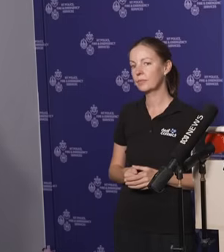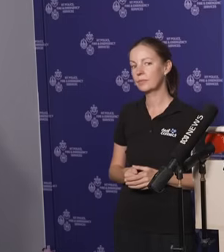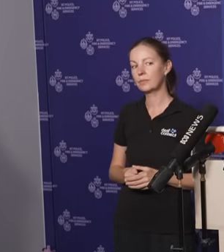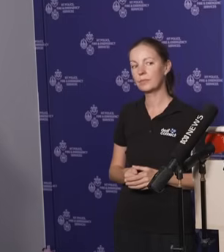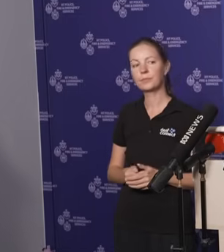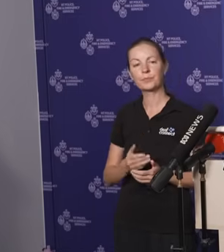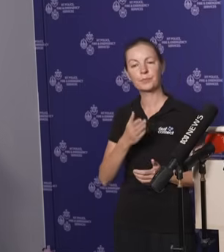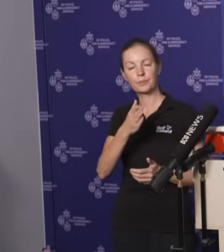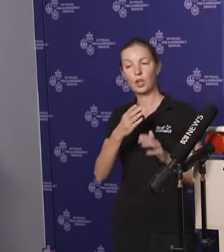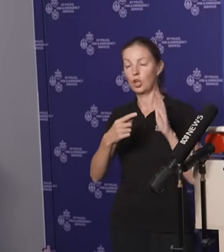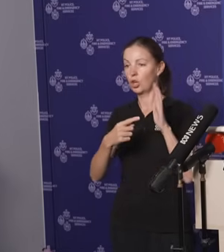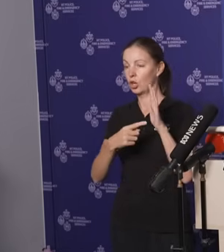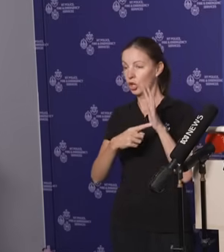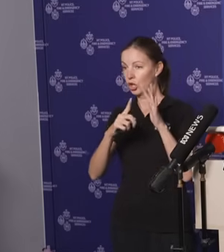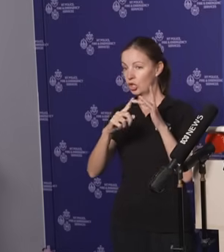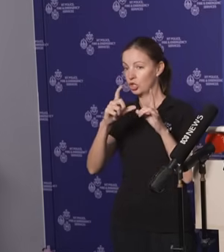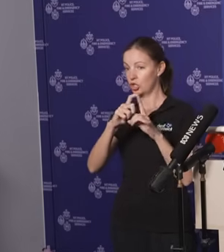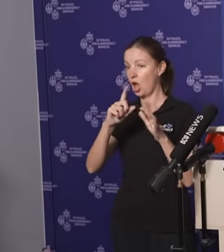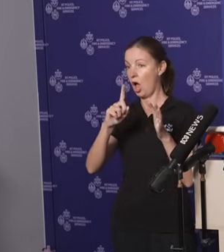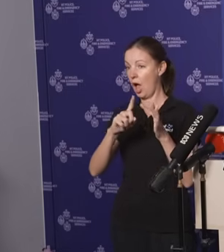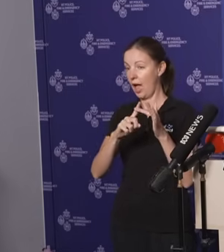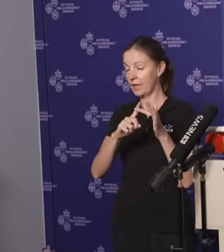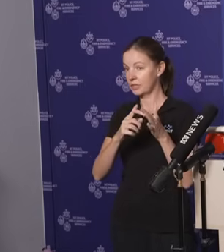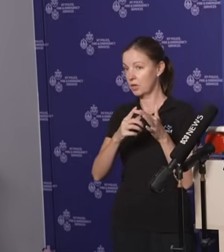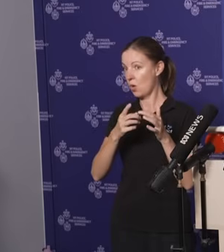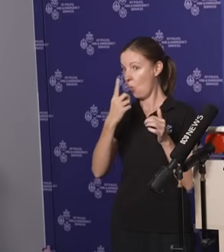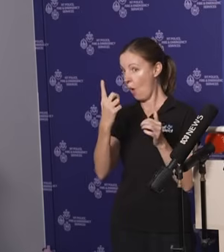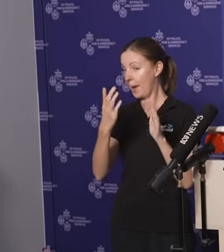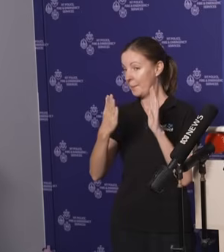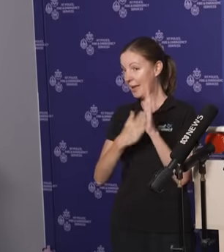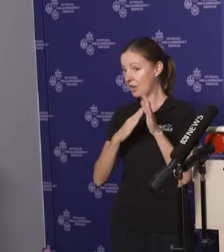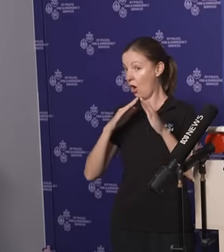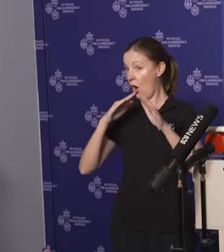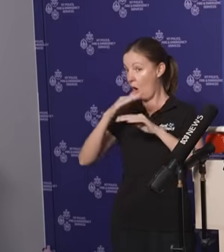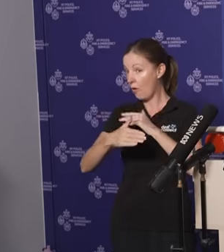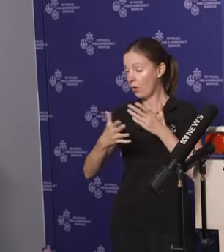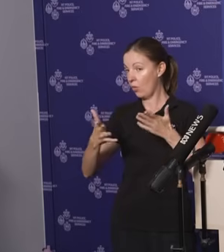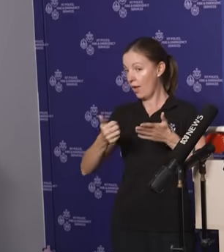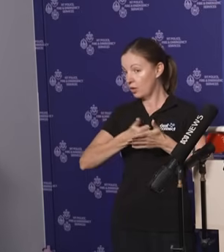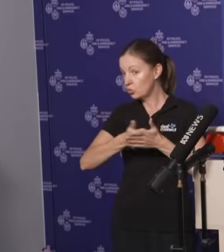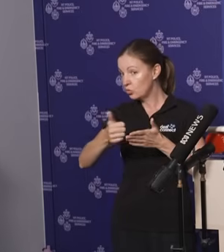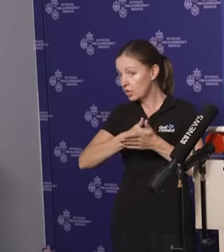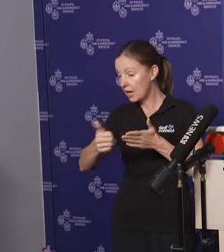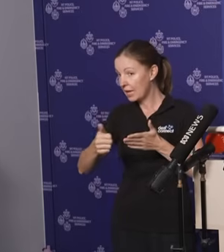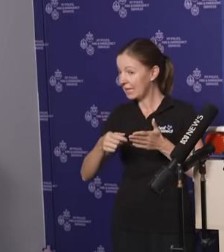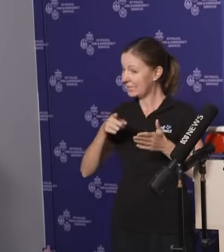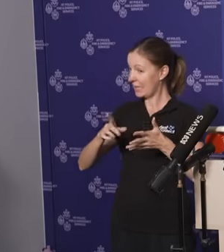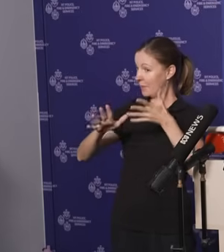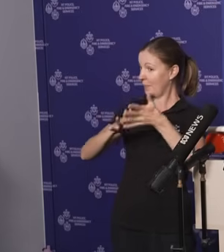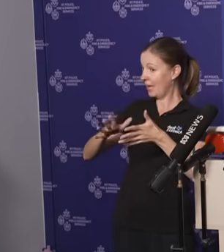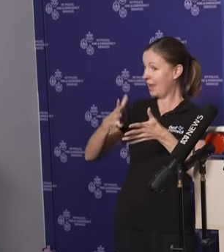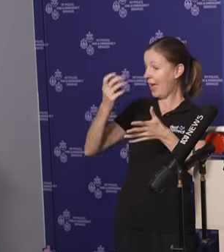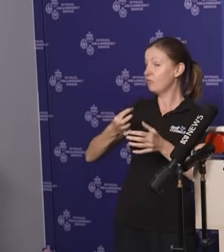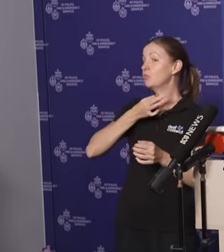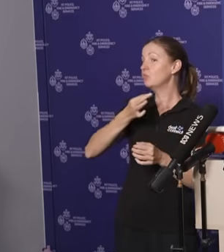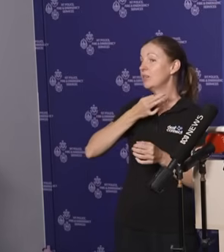So that tide that's going to be 1 metre higher than normal, does that pose a storm surge risk? So